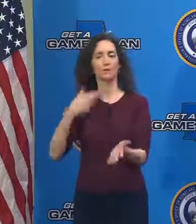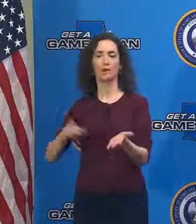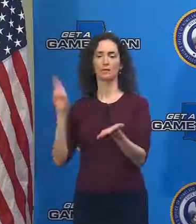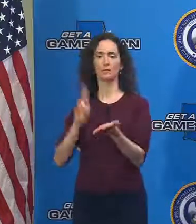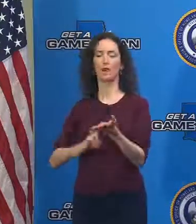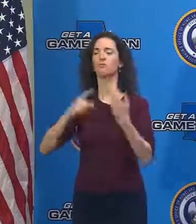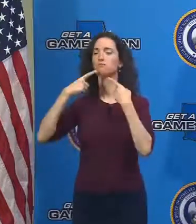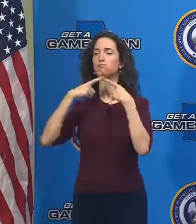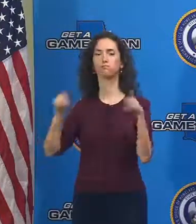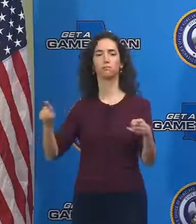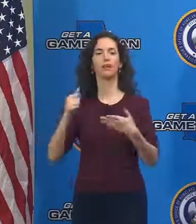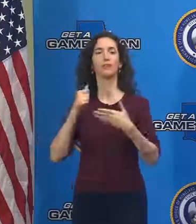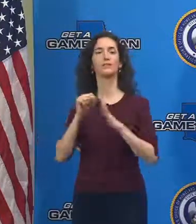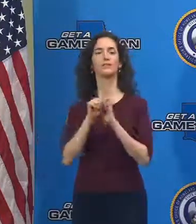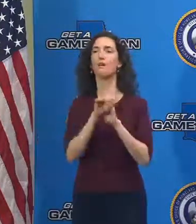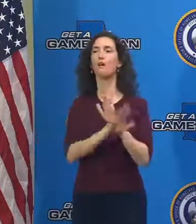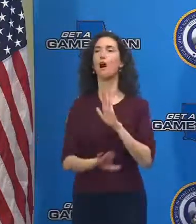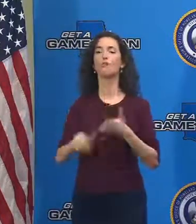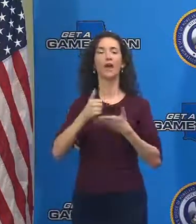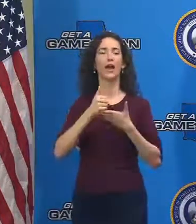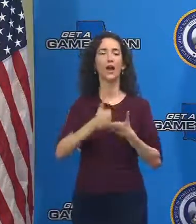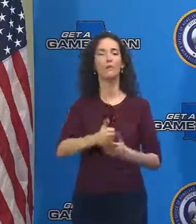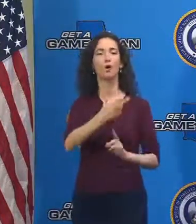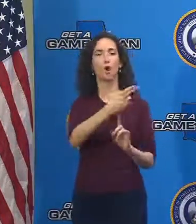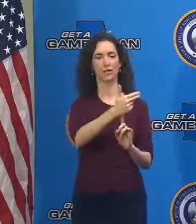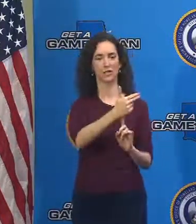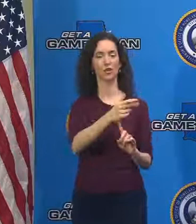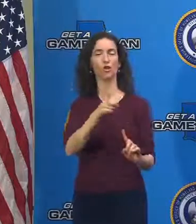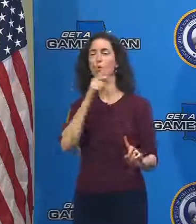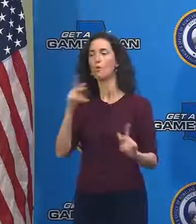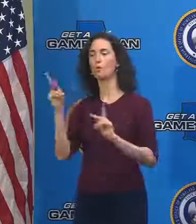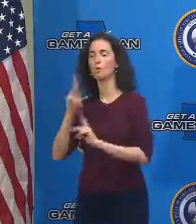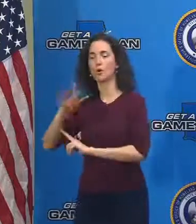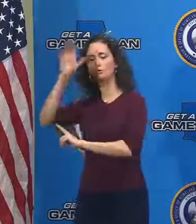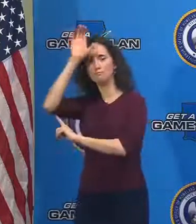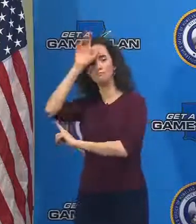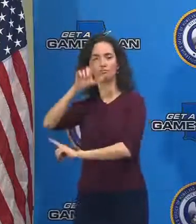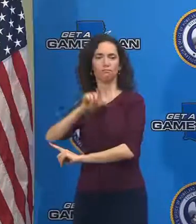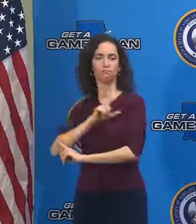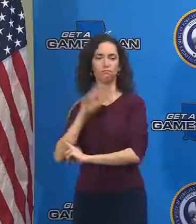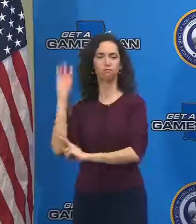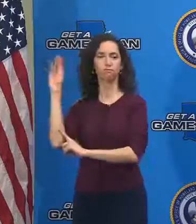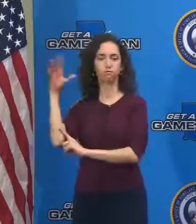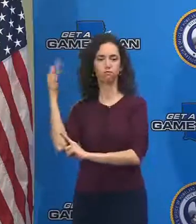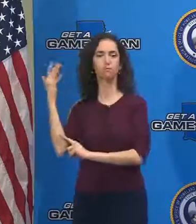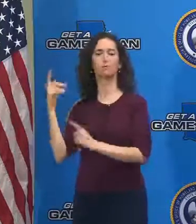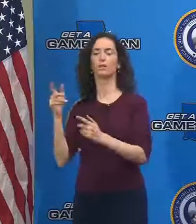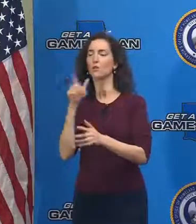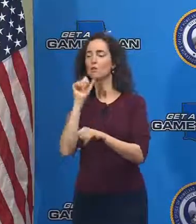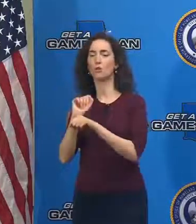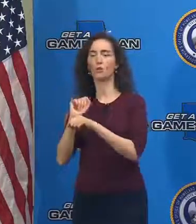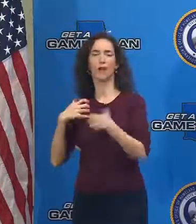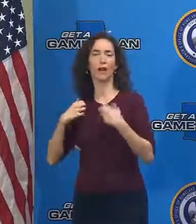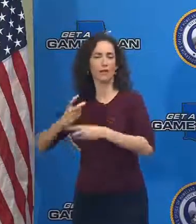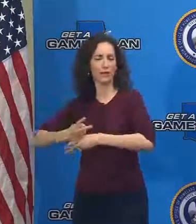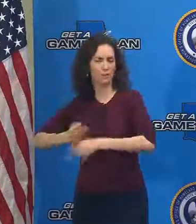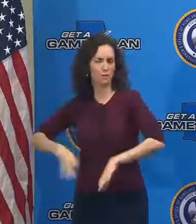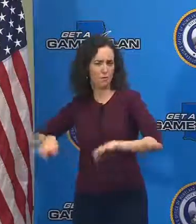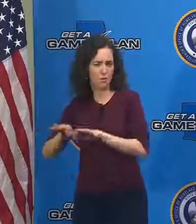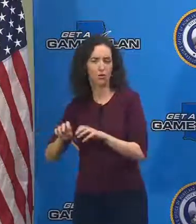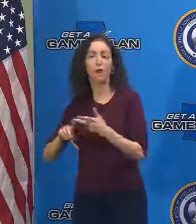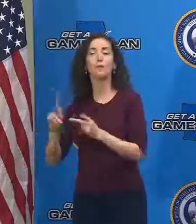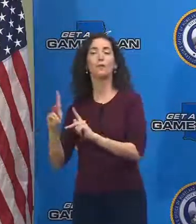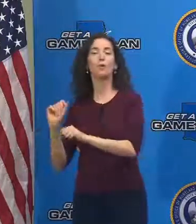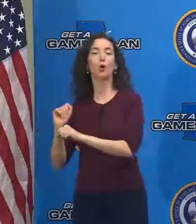hotels across the state in housing first responders, essential healthcare employees, and utility workers who are